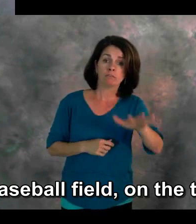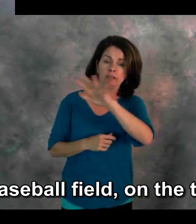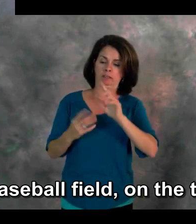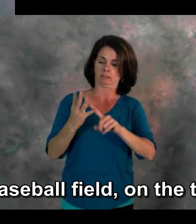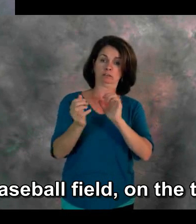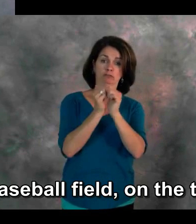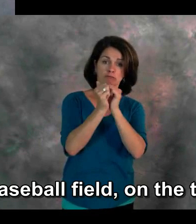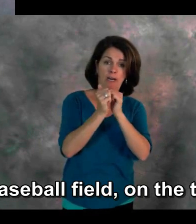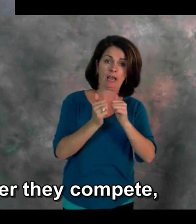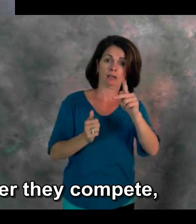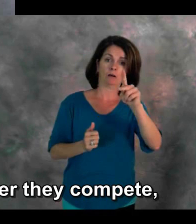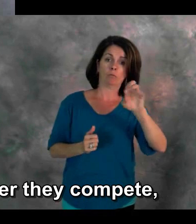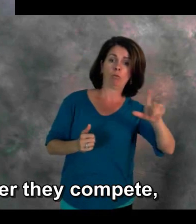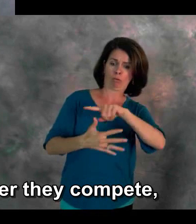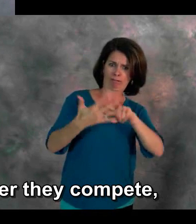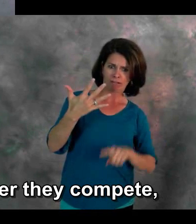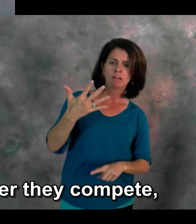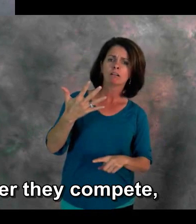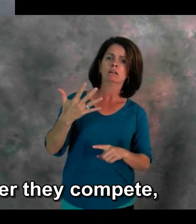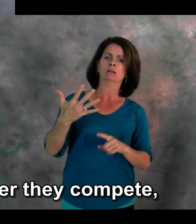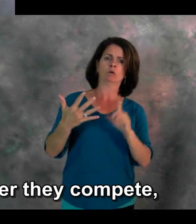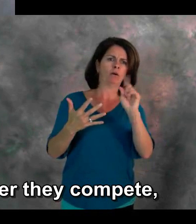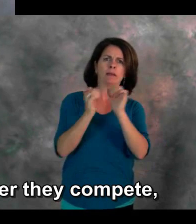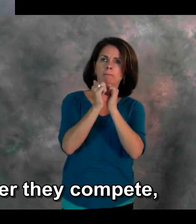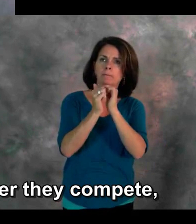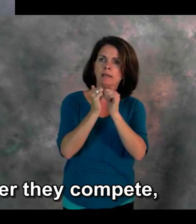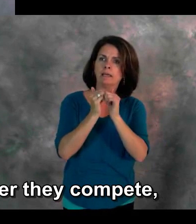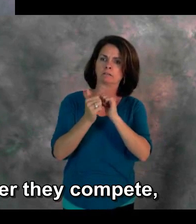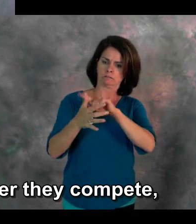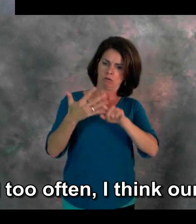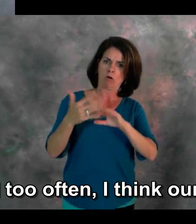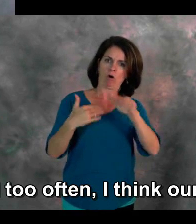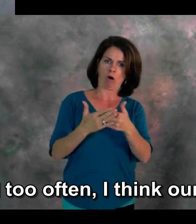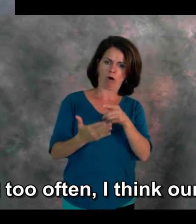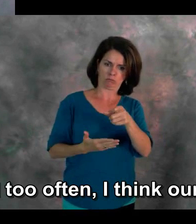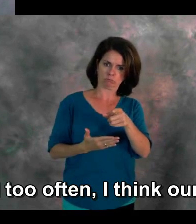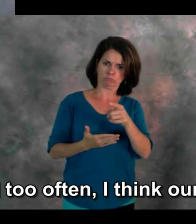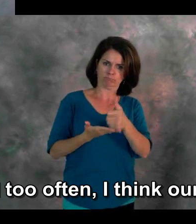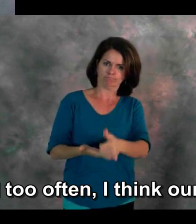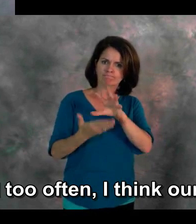field, on the track, in the pool, wherever they compete, wherever they